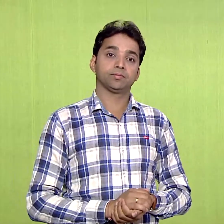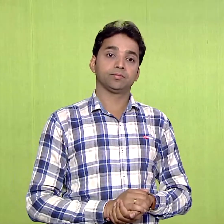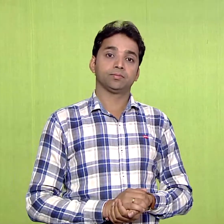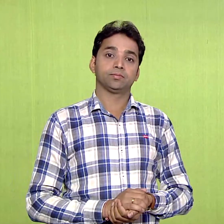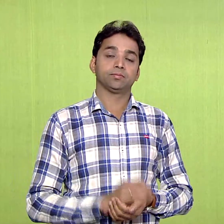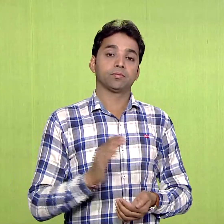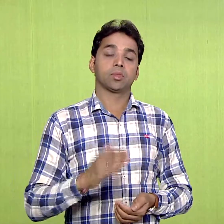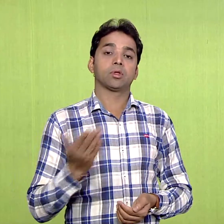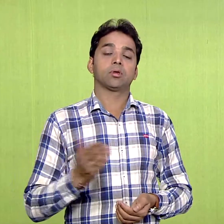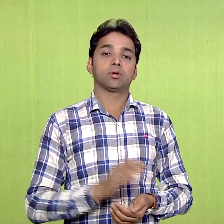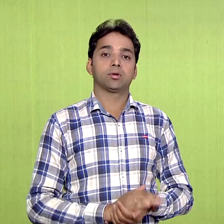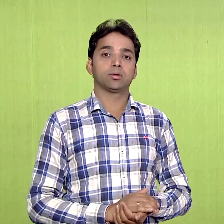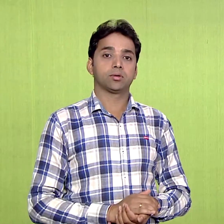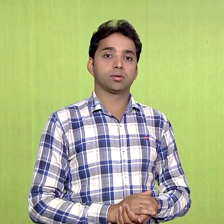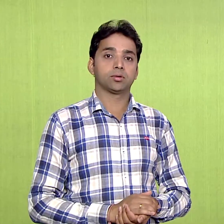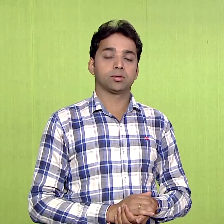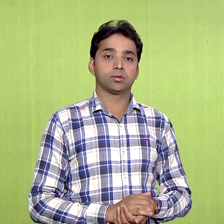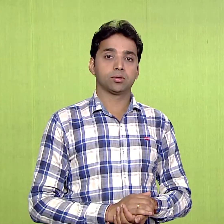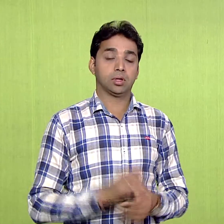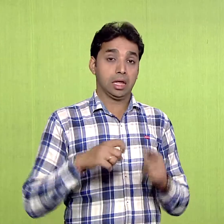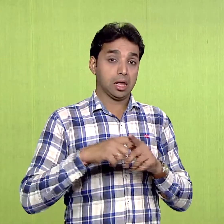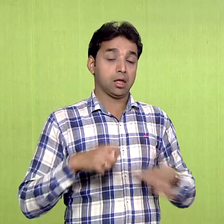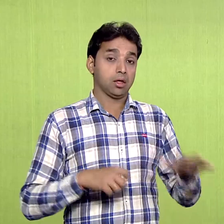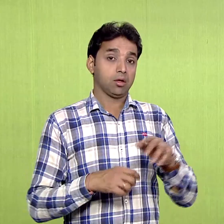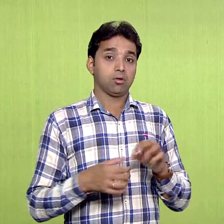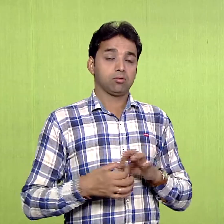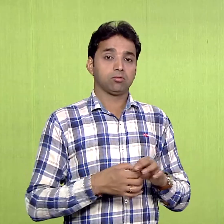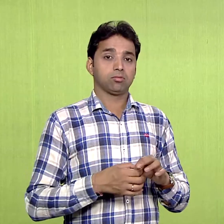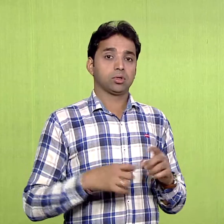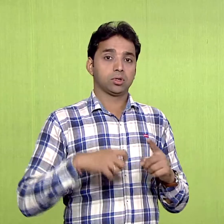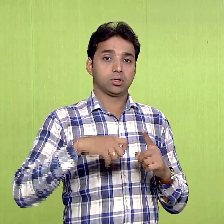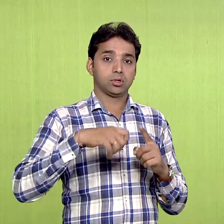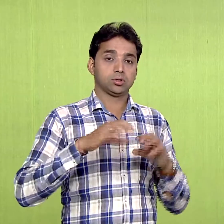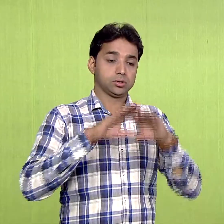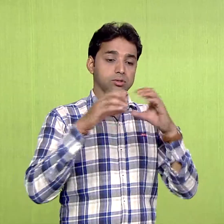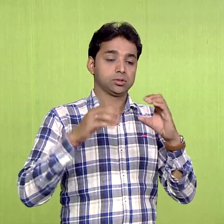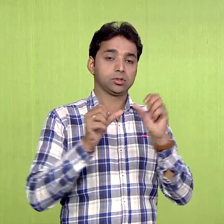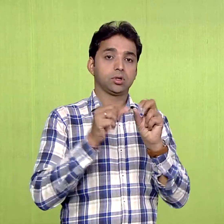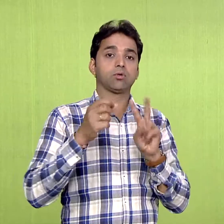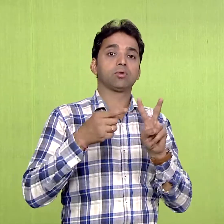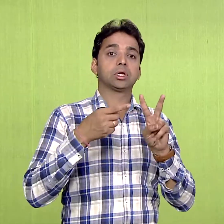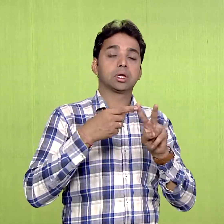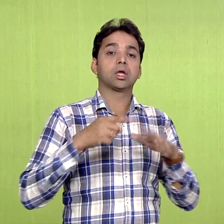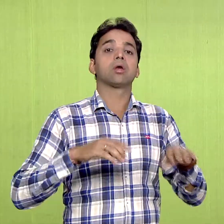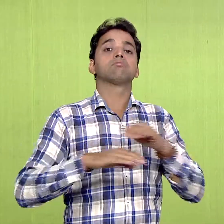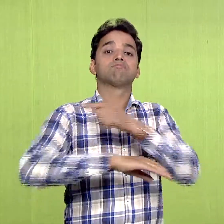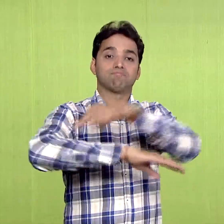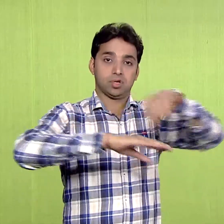Cave architecture. The development of cave architecture is another unique